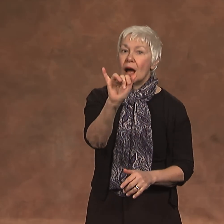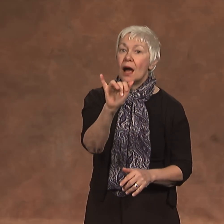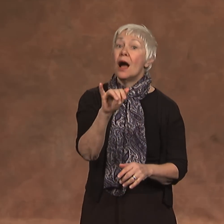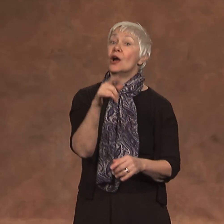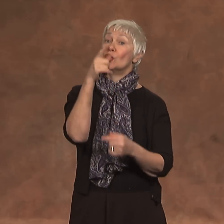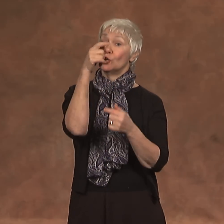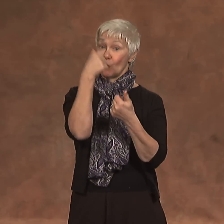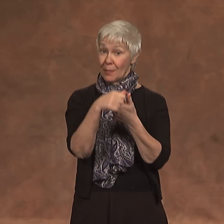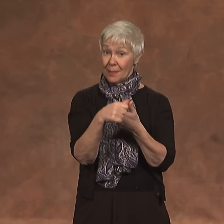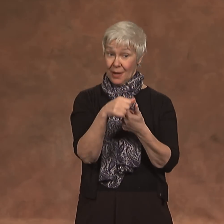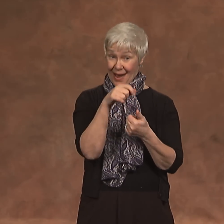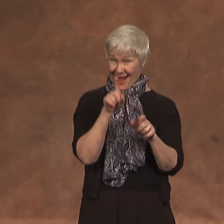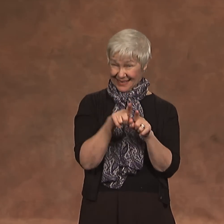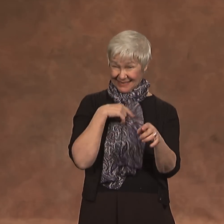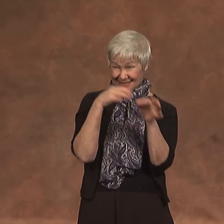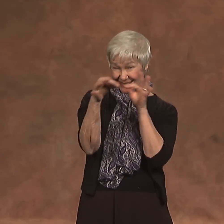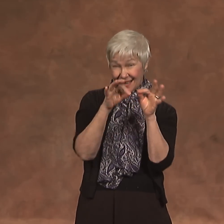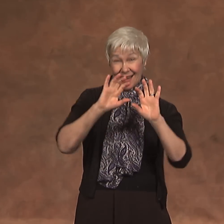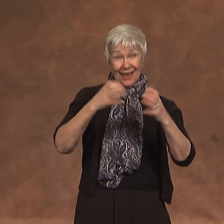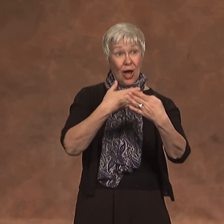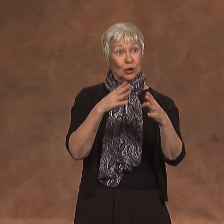dual access for the hearing student.